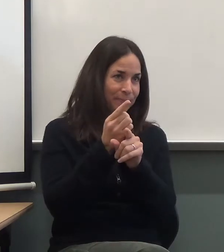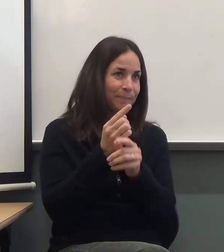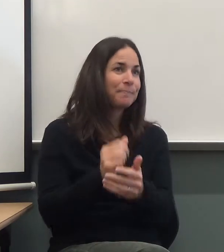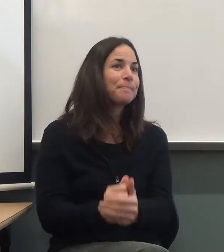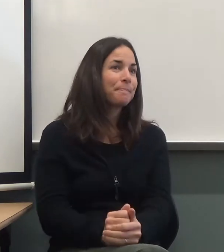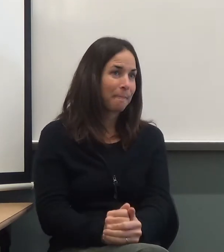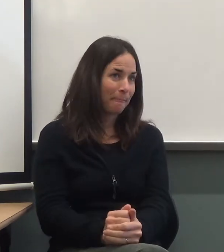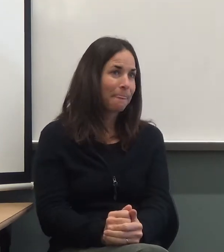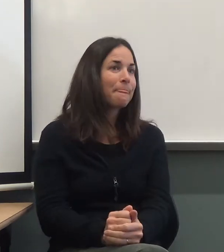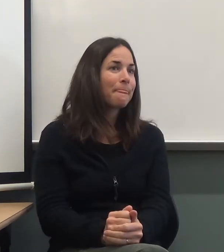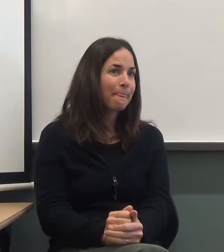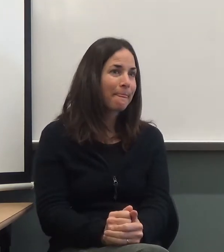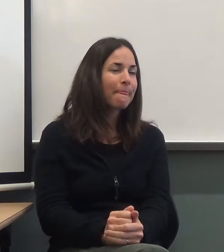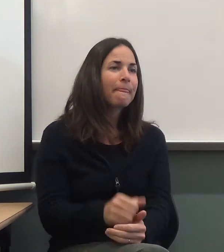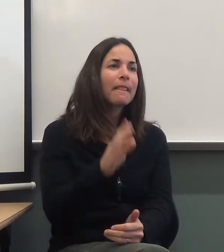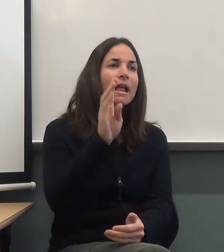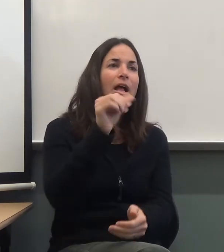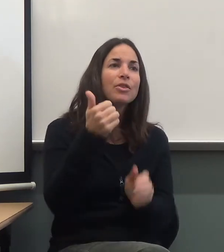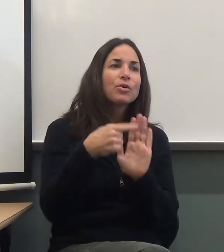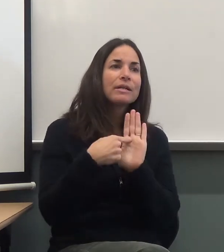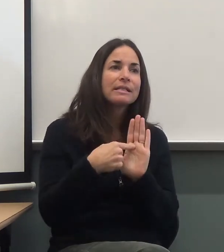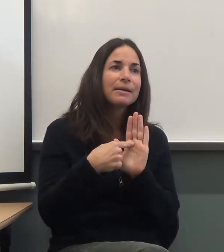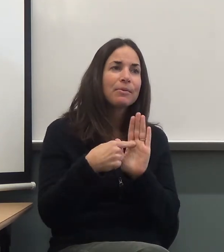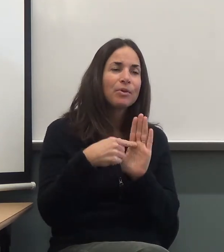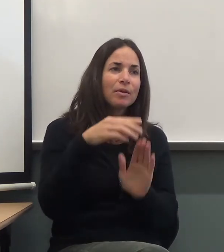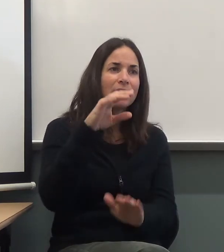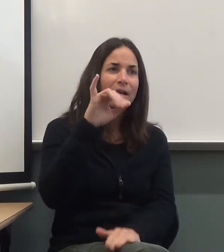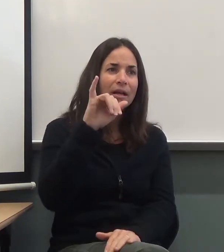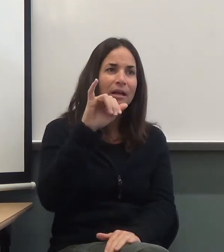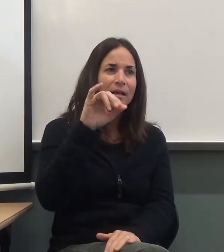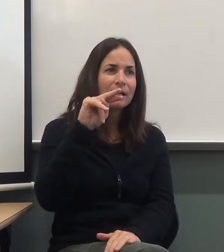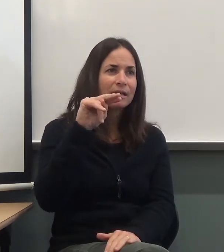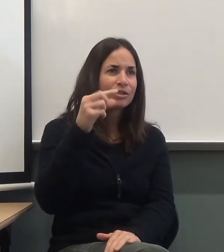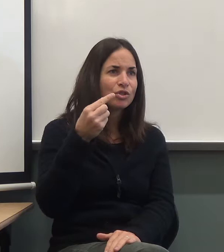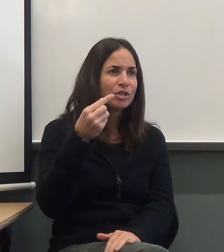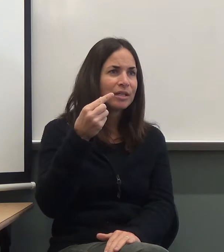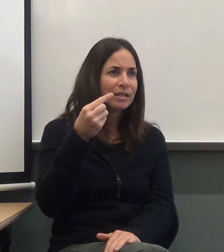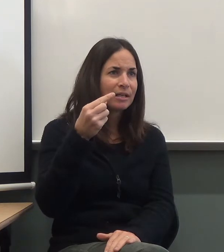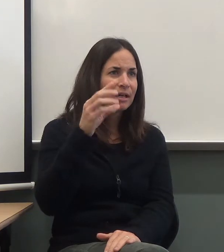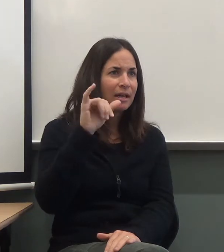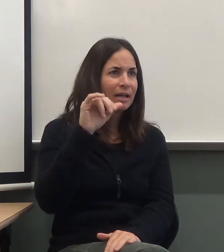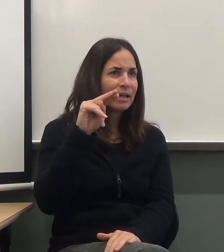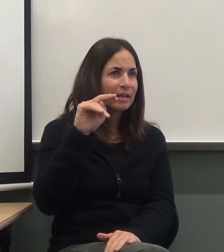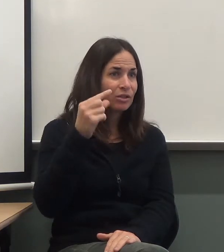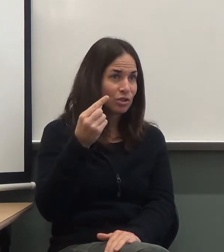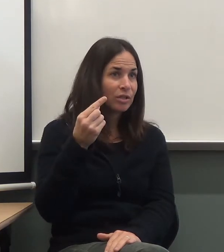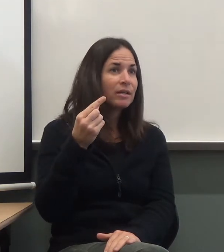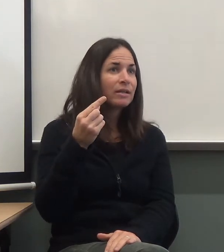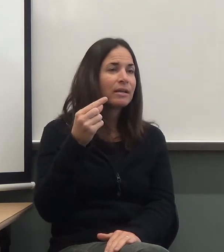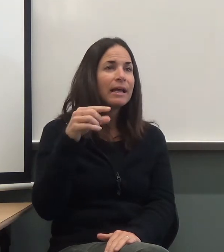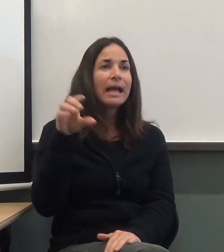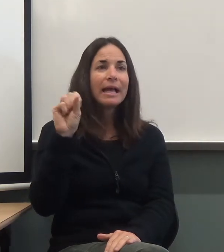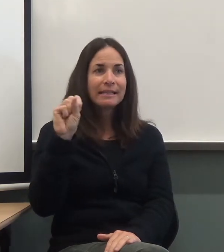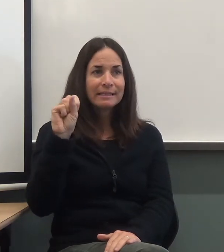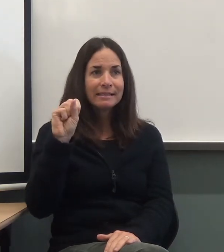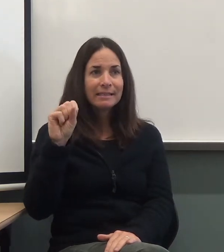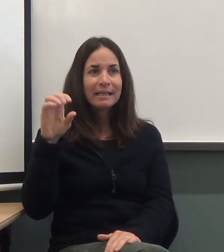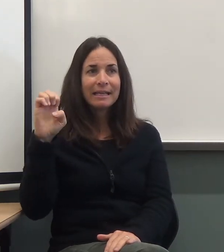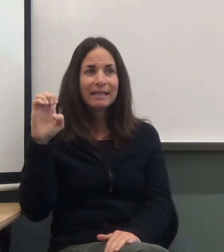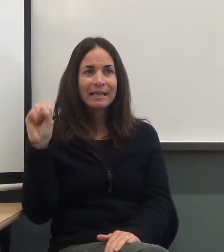So ED, another example would be ING, right? Jumping. Or S or ES, right?